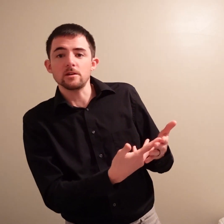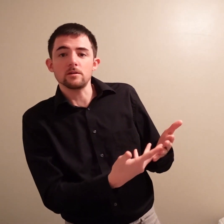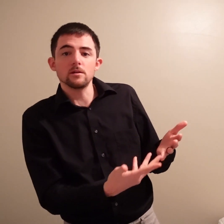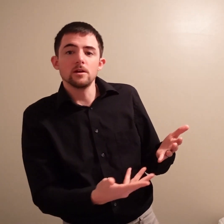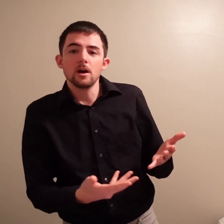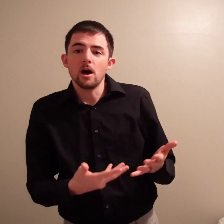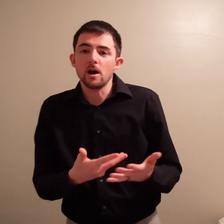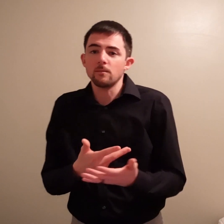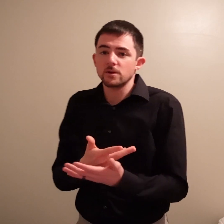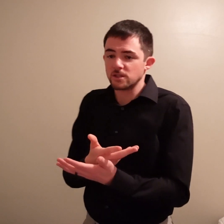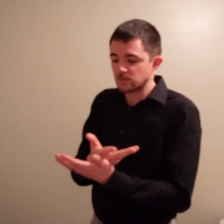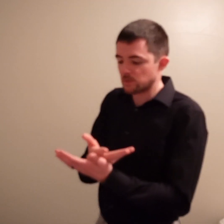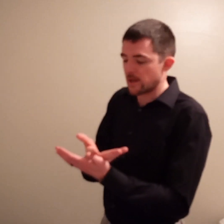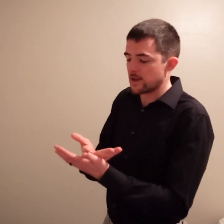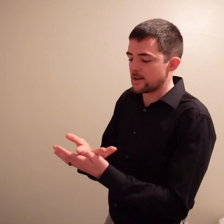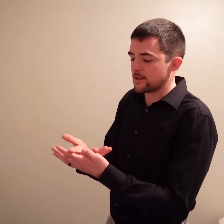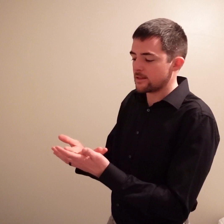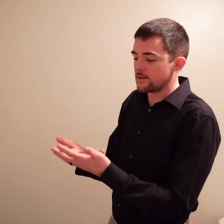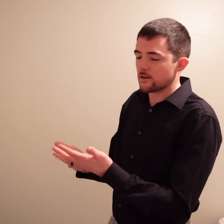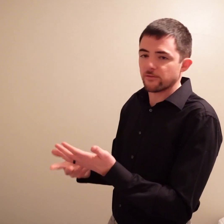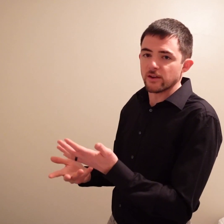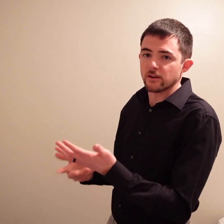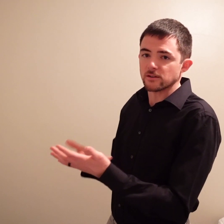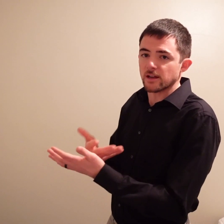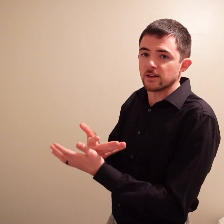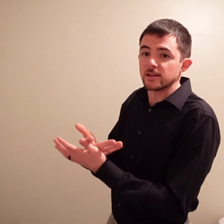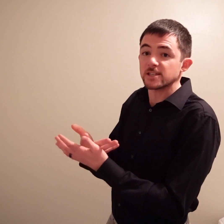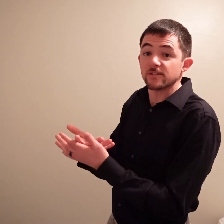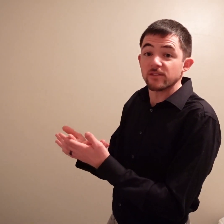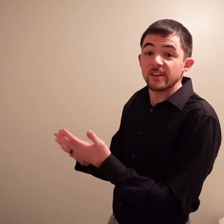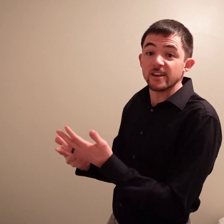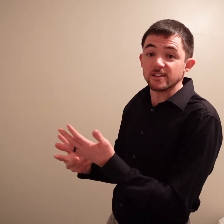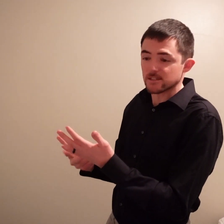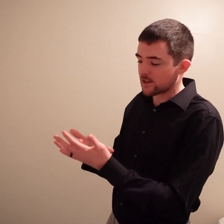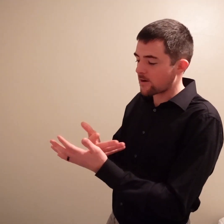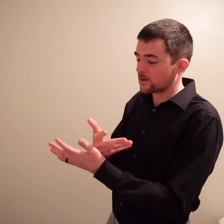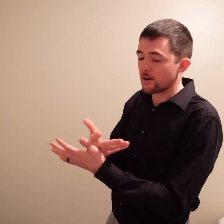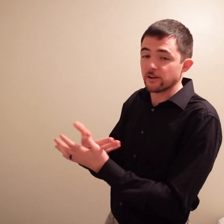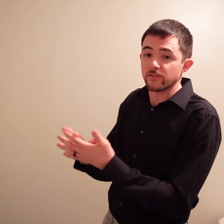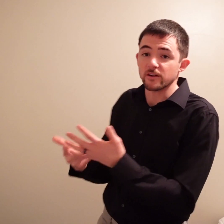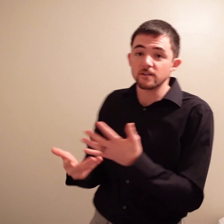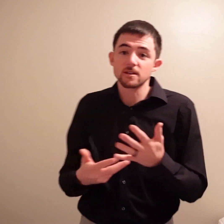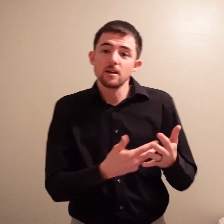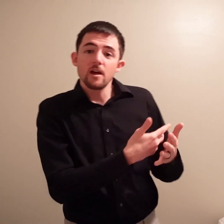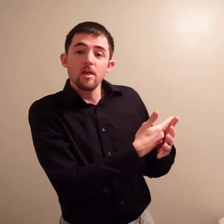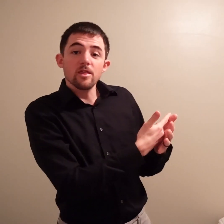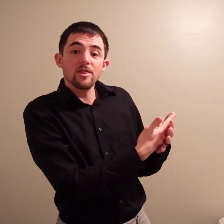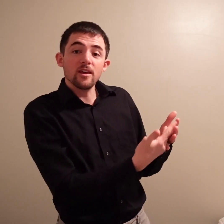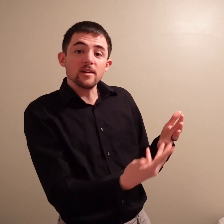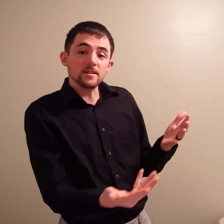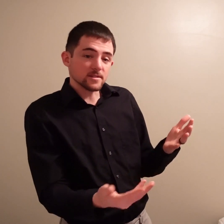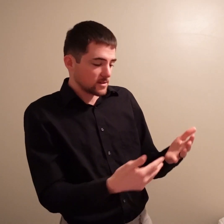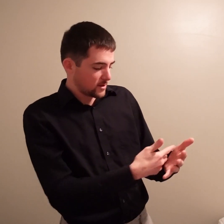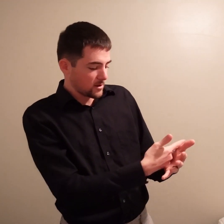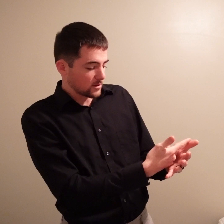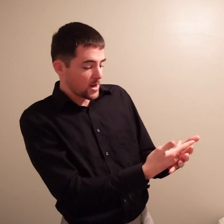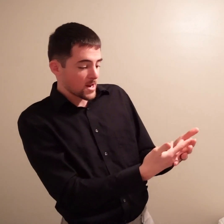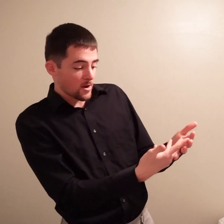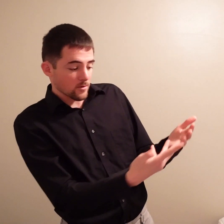you're displaying your fingers, like a list of things counted on your fingers. Things. You're laying out